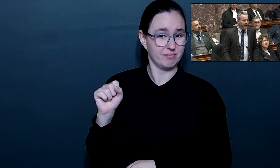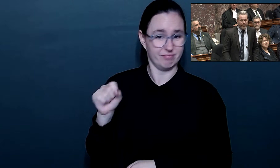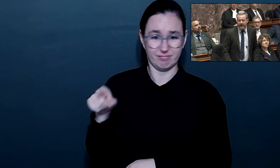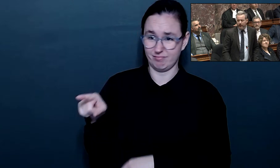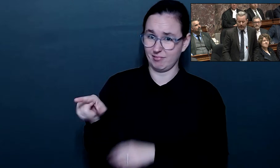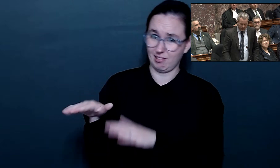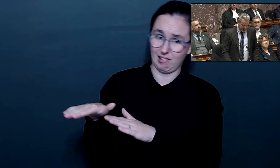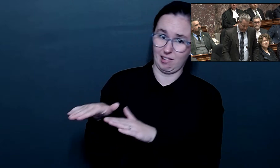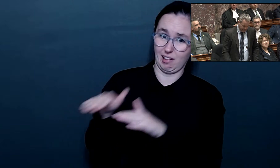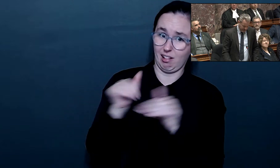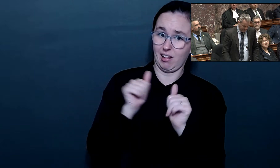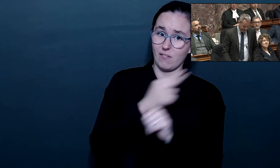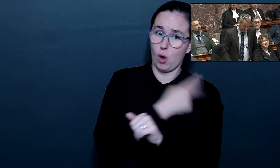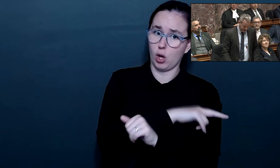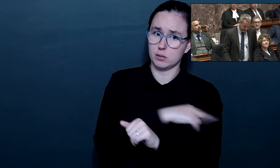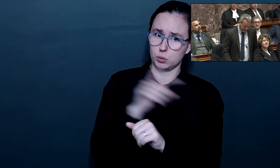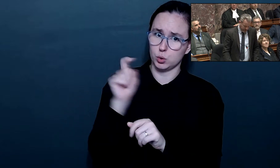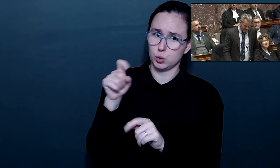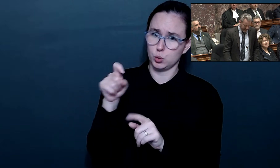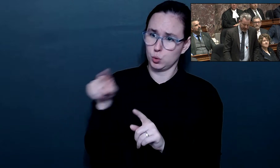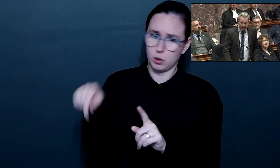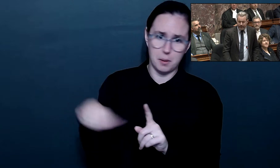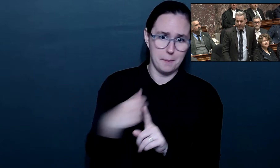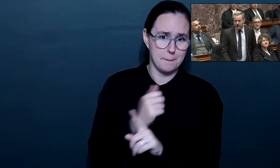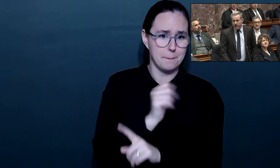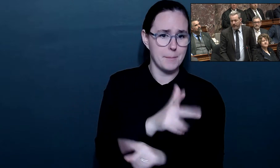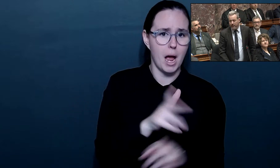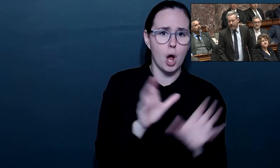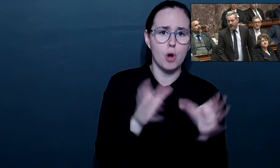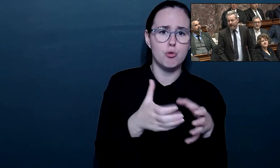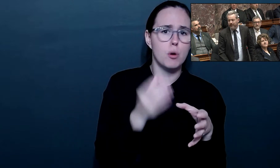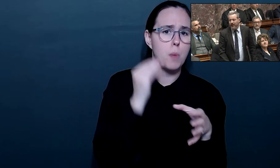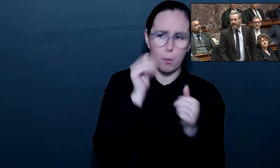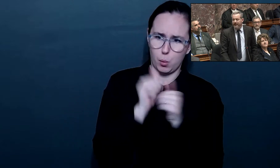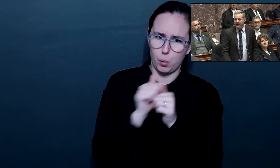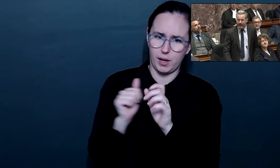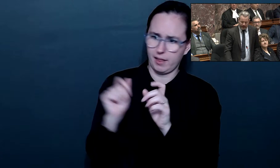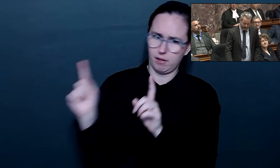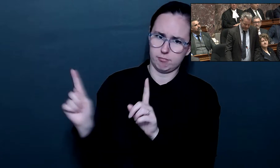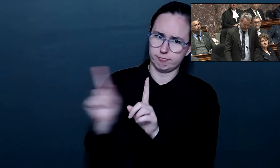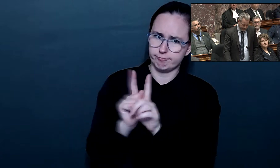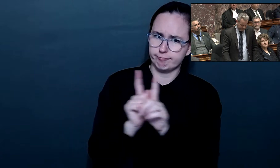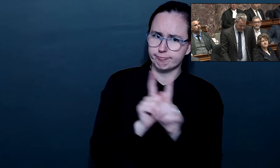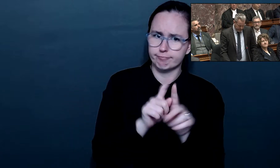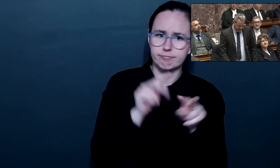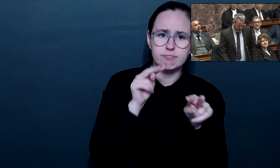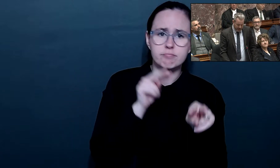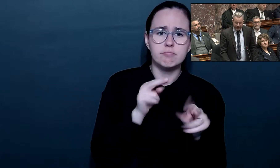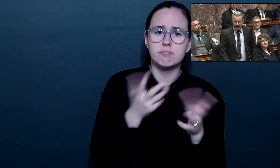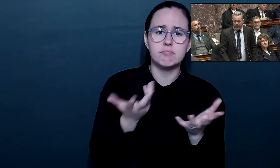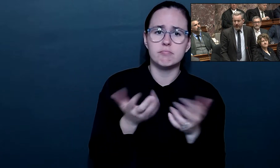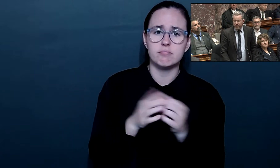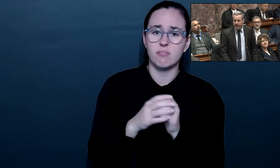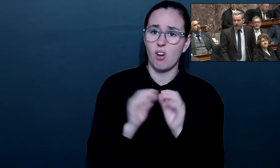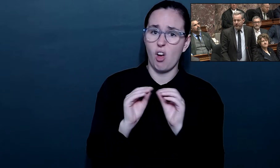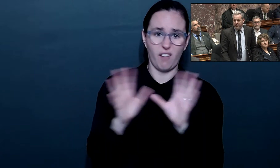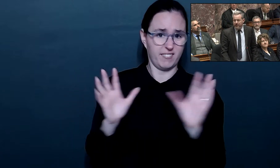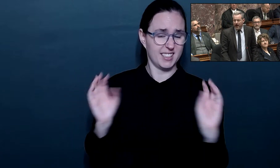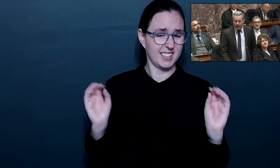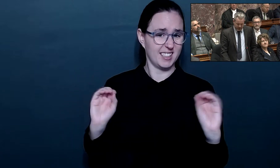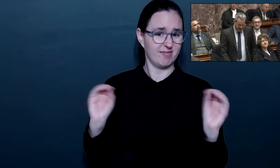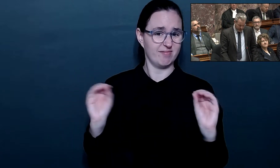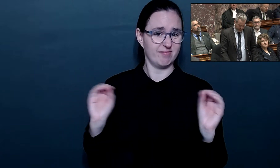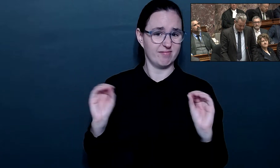did not have either of those things. Instead, she's able to leave undetected and then found